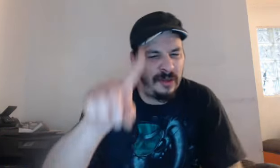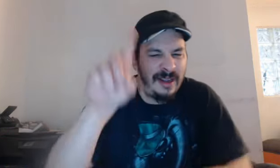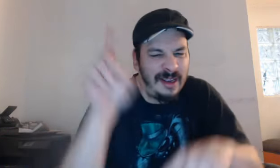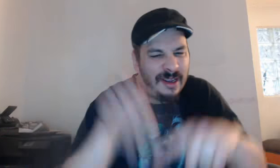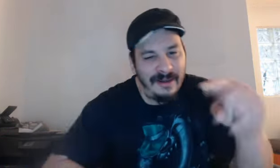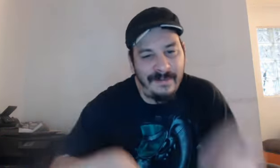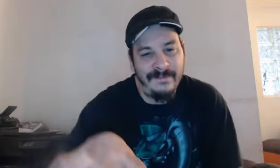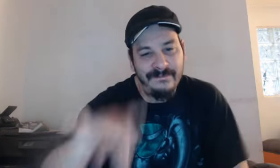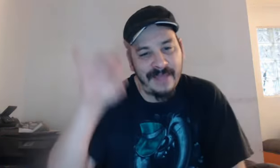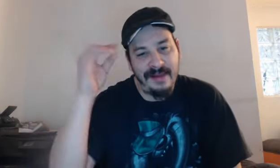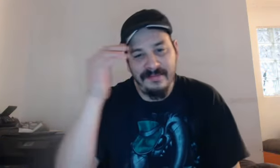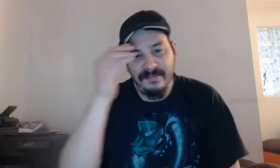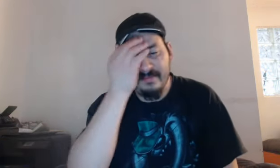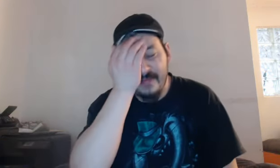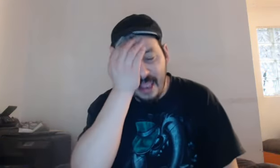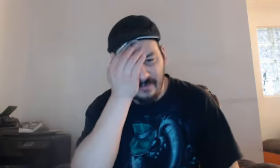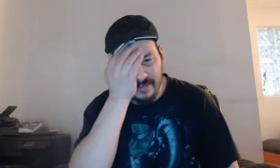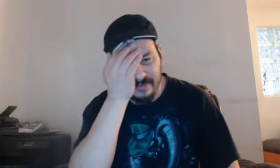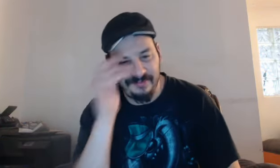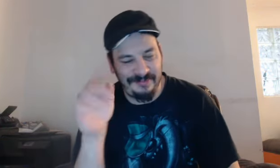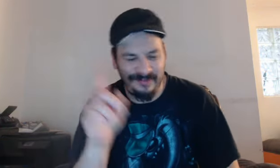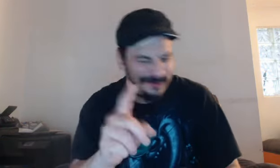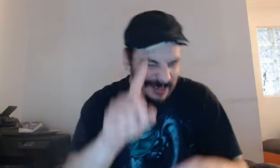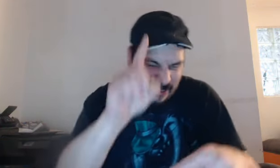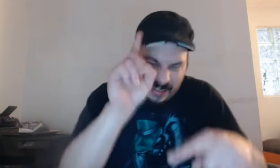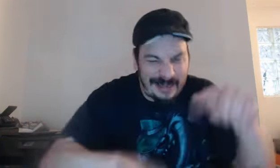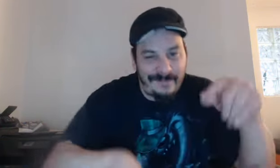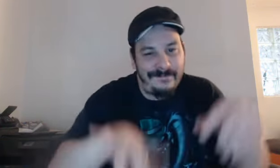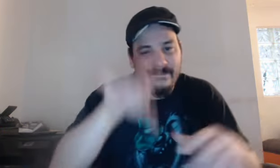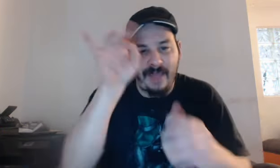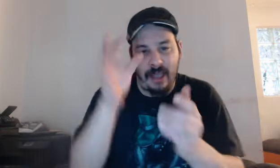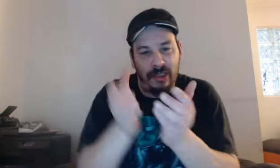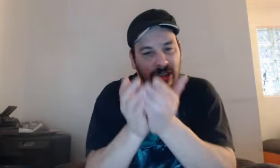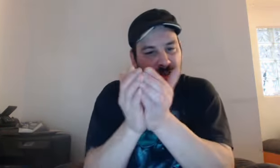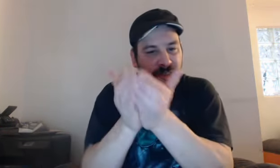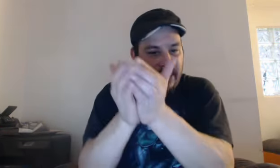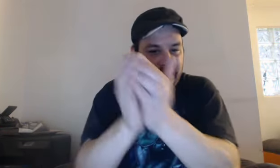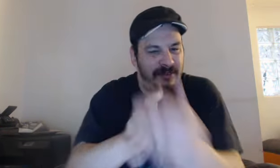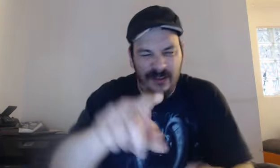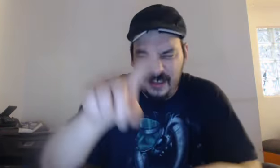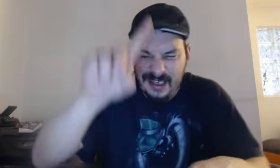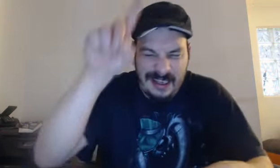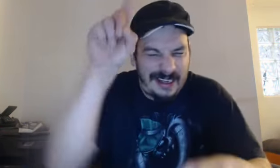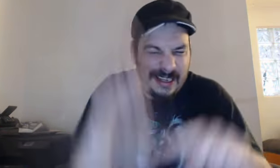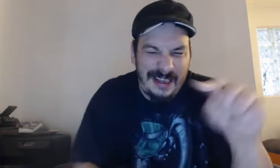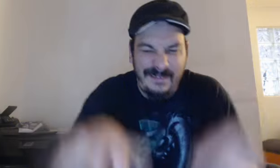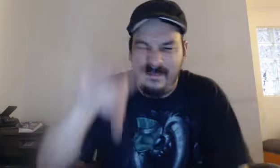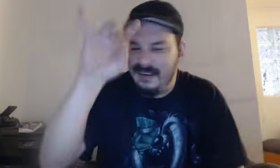this cloud helps ensure all voices are heard, and the festival goes on without a hitch. This cloud turns